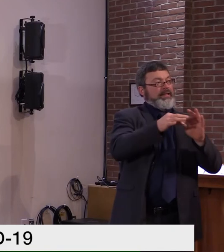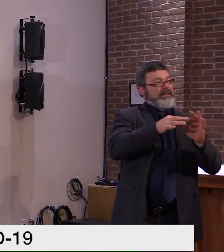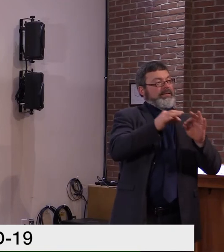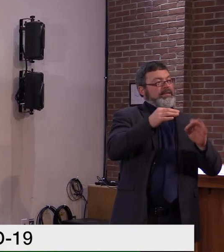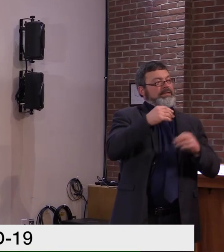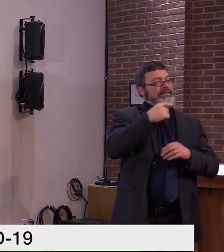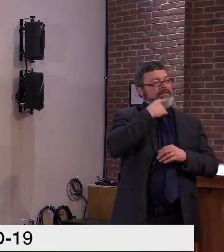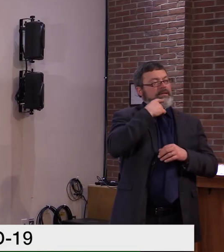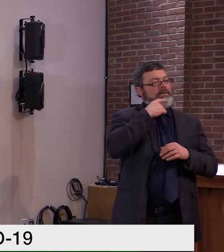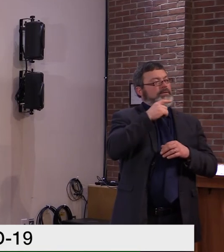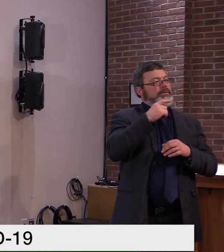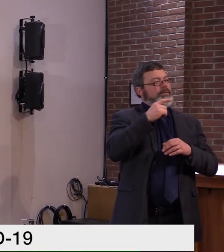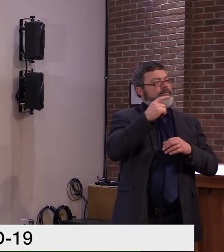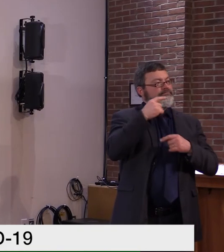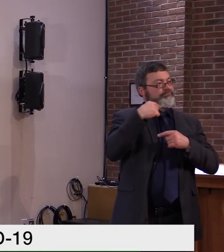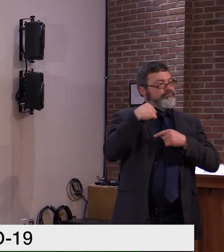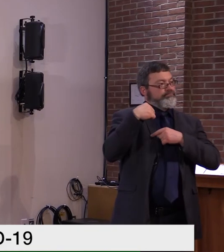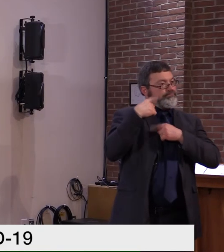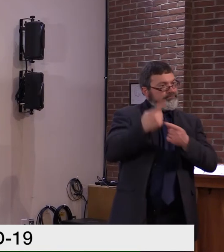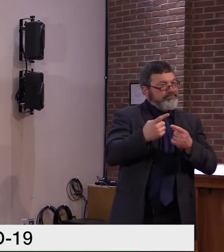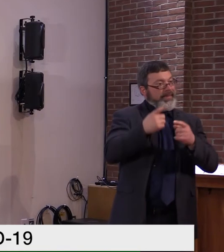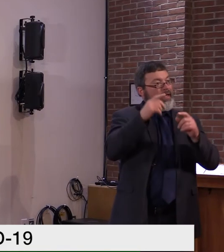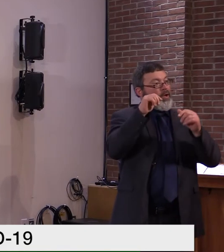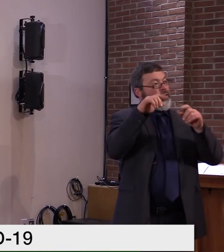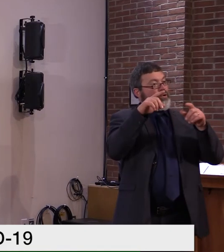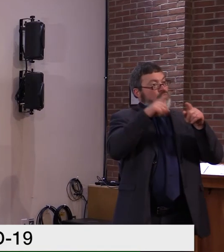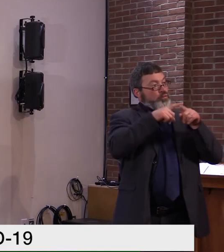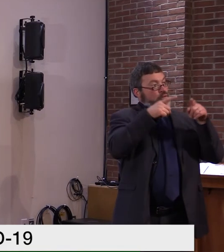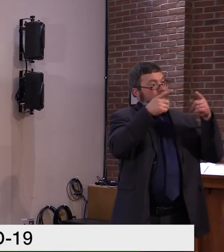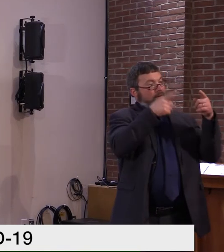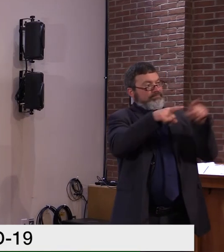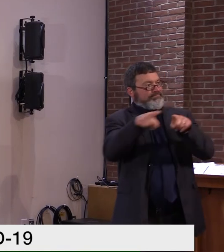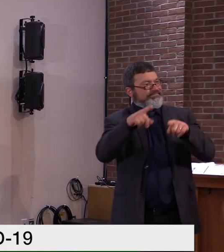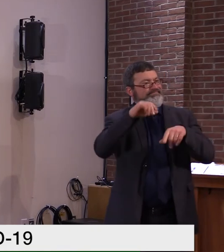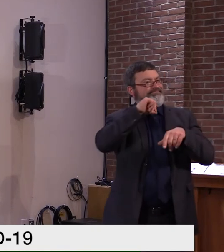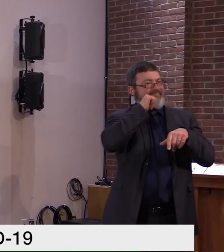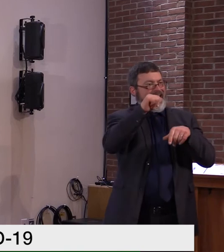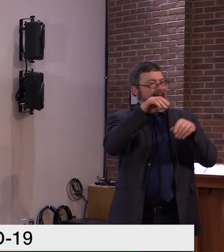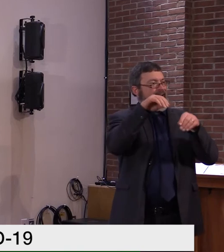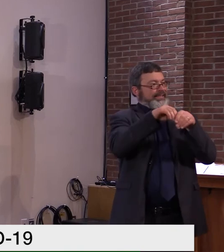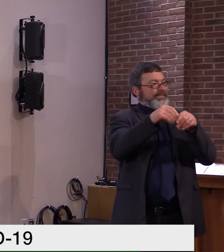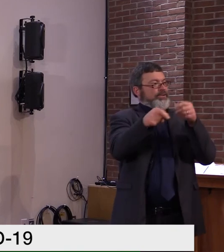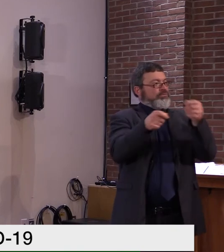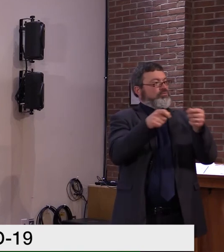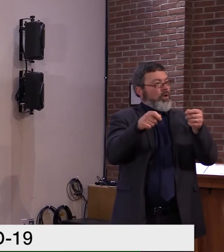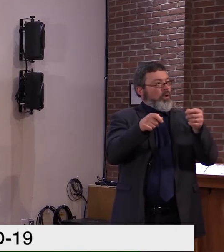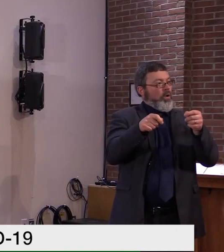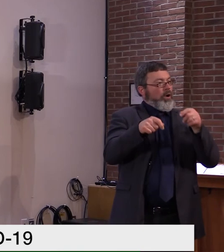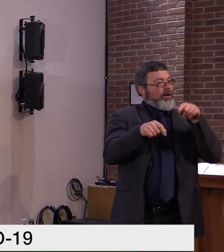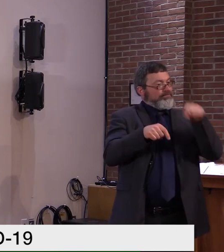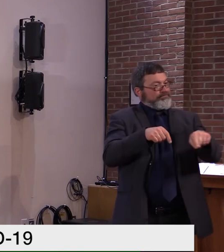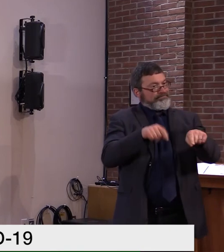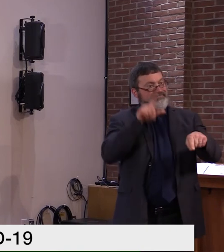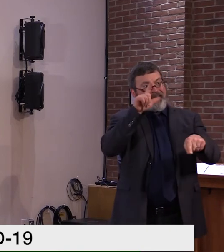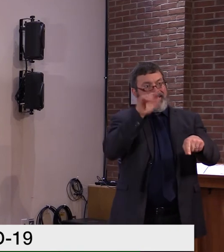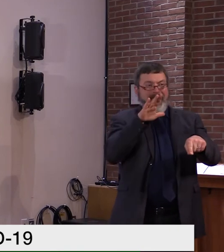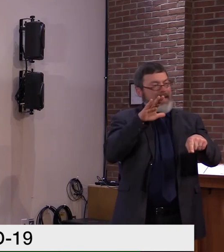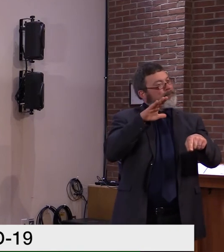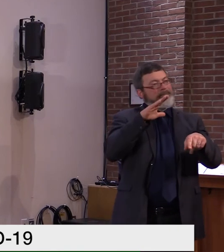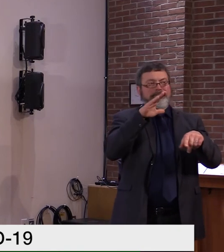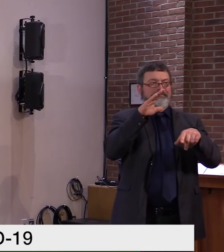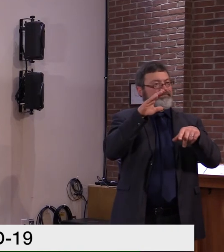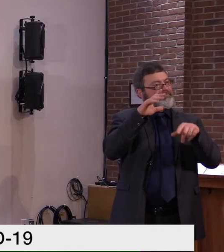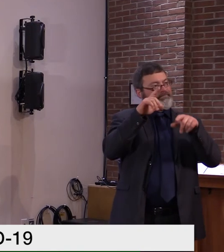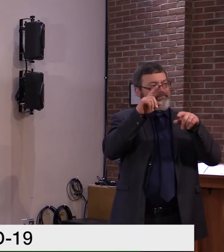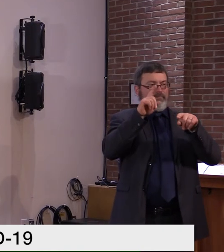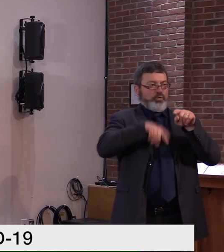November 27th, Barry, a laboratory was unable to process your results. That doesn't really say what Secretary Smith, who was